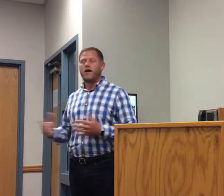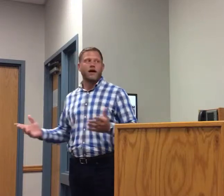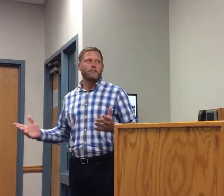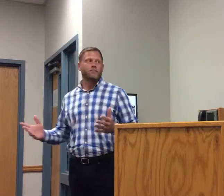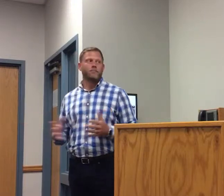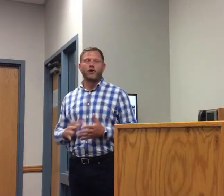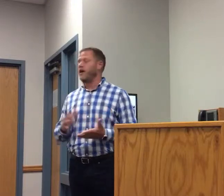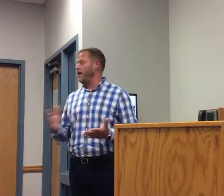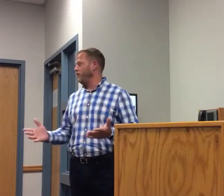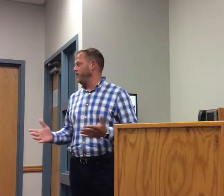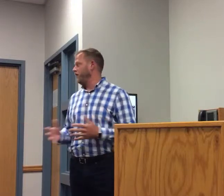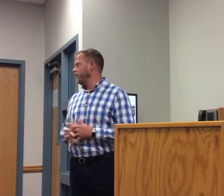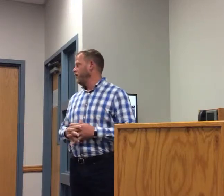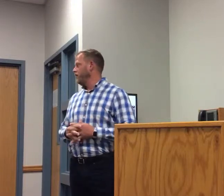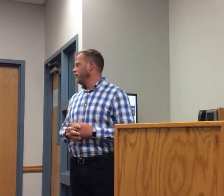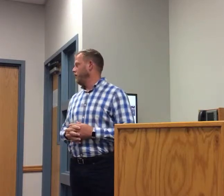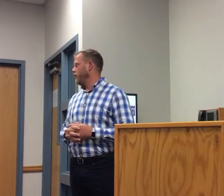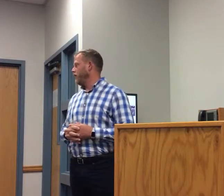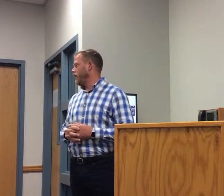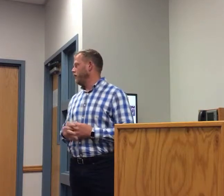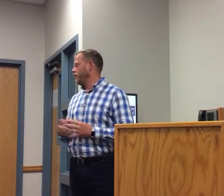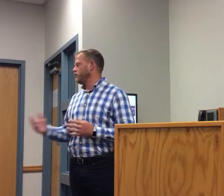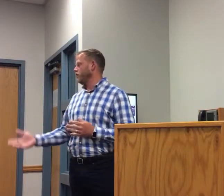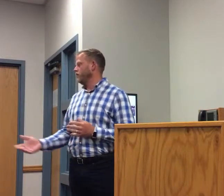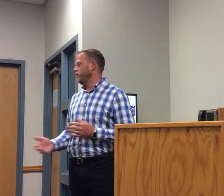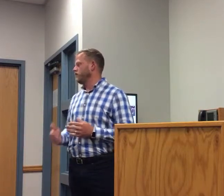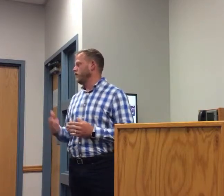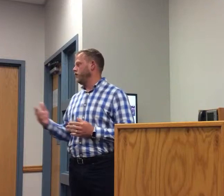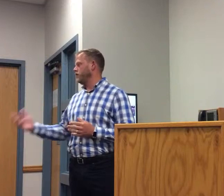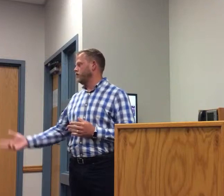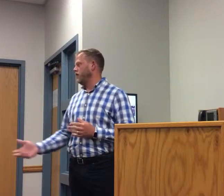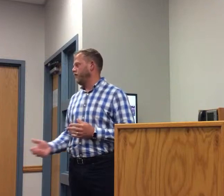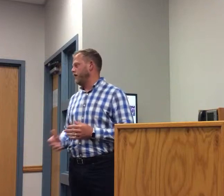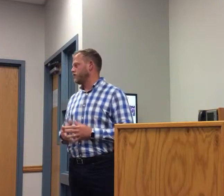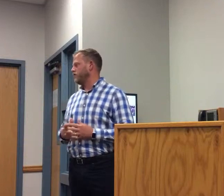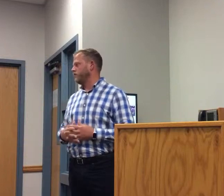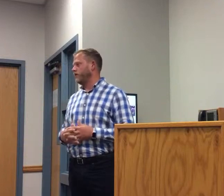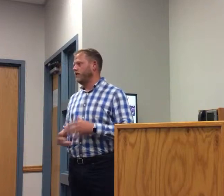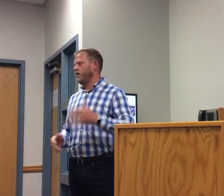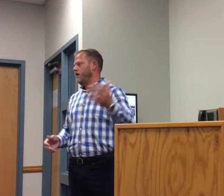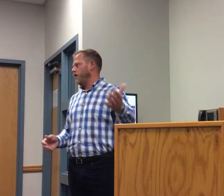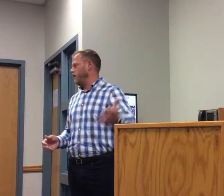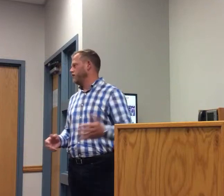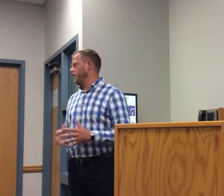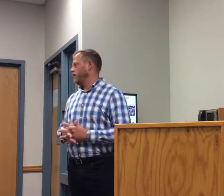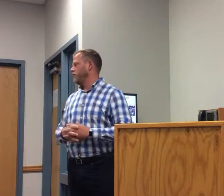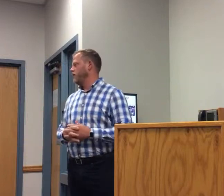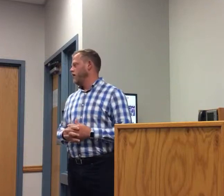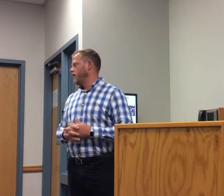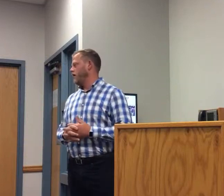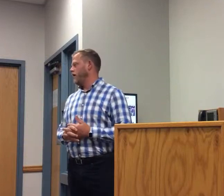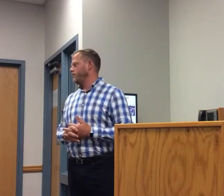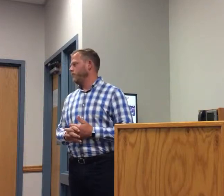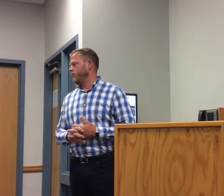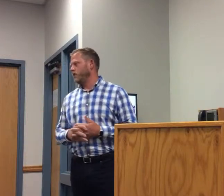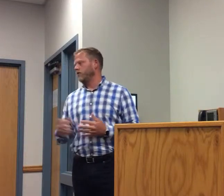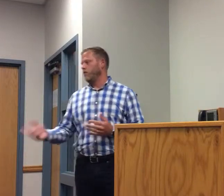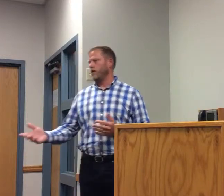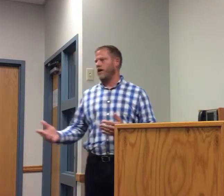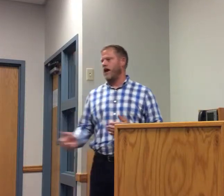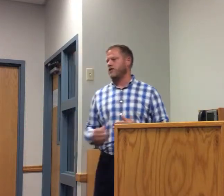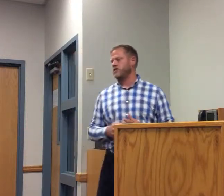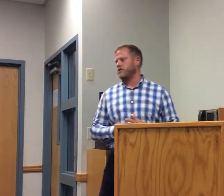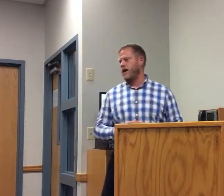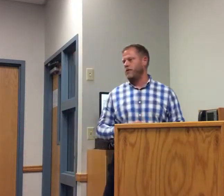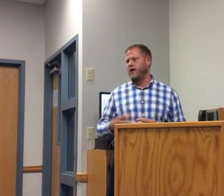nights. Pretty humbling to be around a bunch of World War II and Korea veterans, but also with the